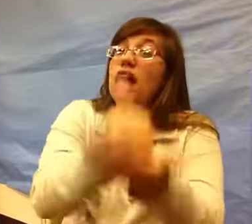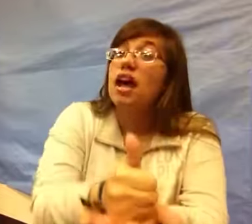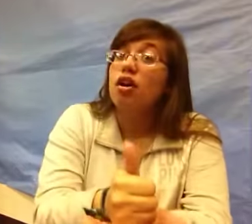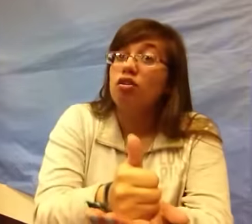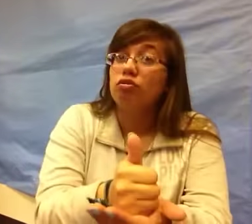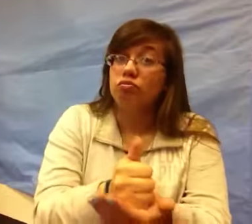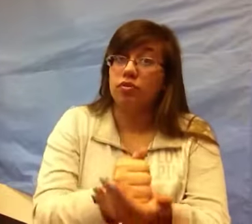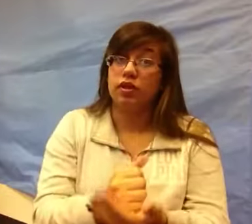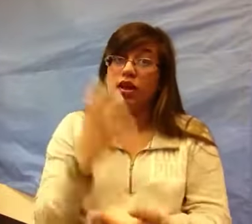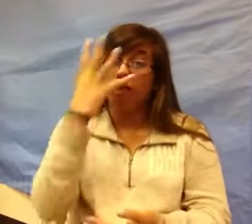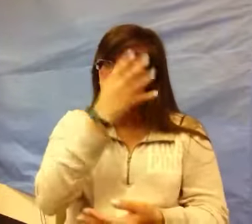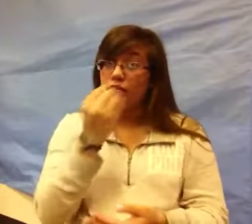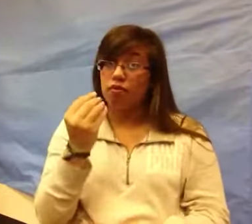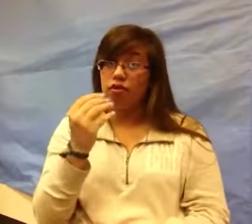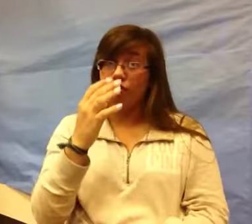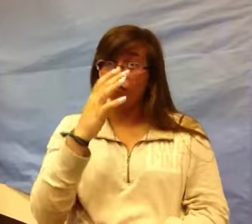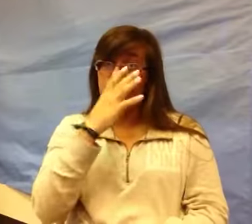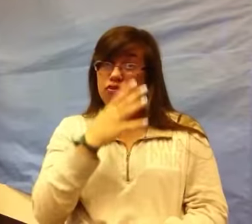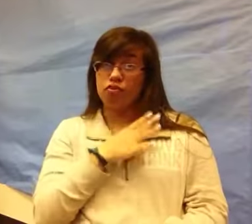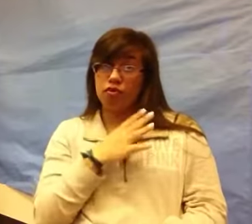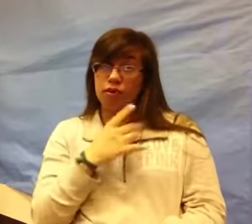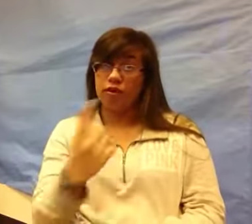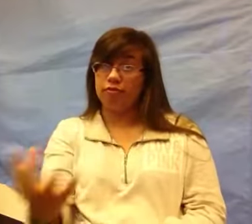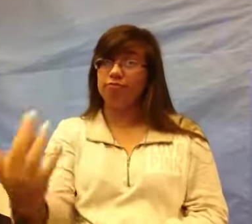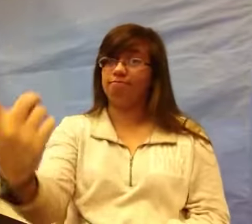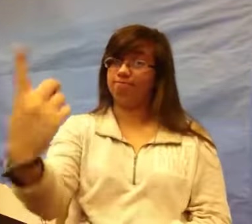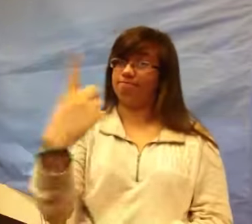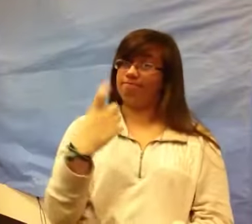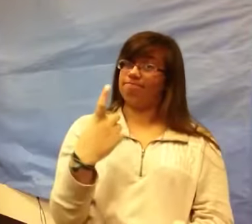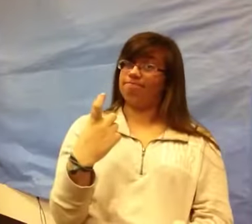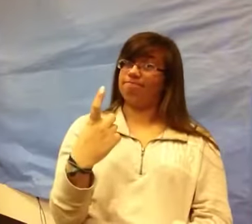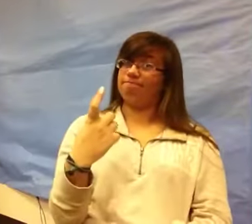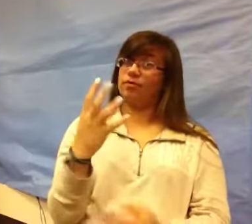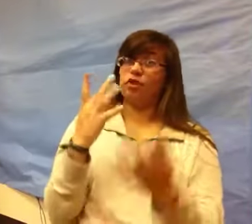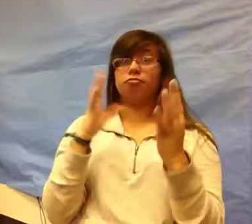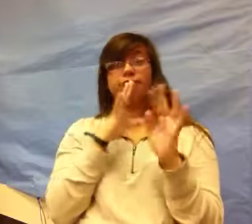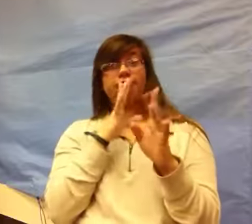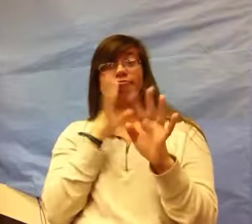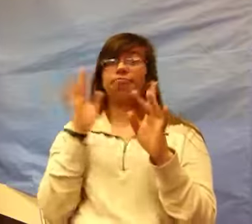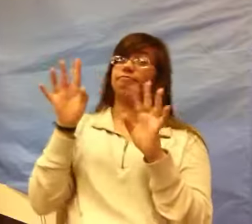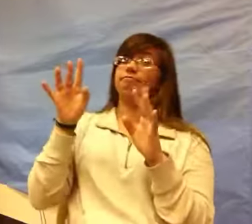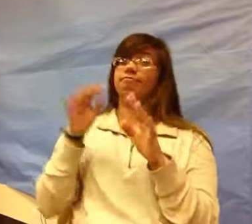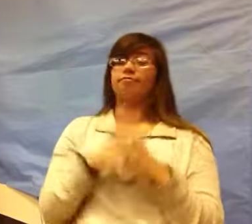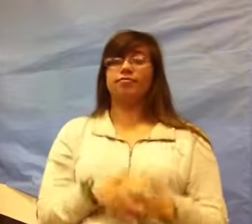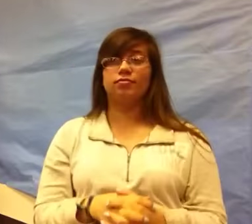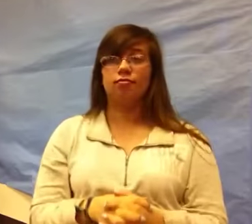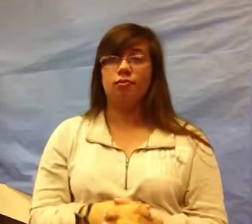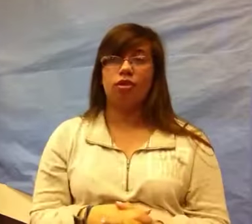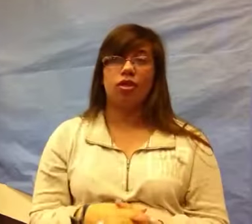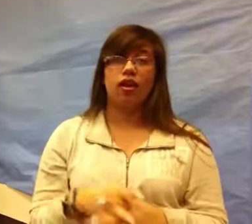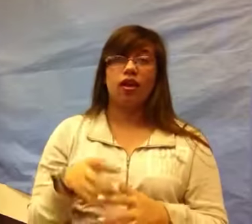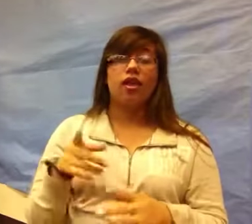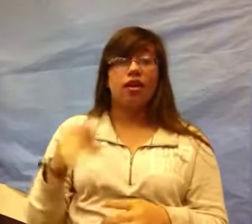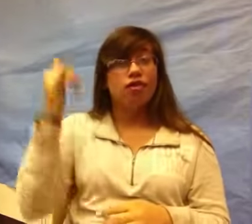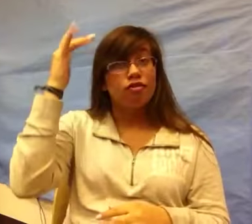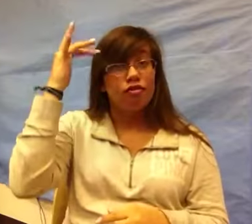woman. So they wanted to call because they thought that they were feeling all sort of out of whack and heart racing and stuff because of her, and